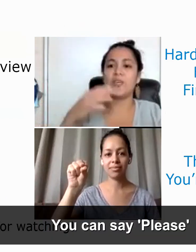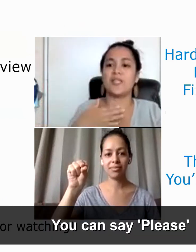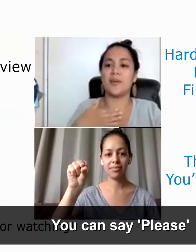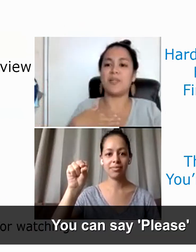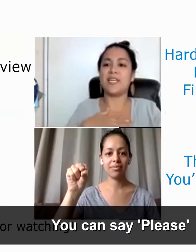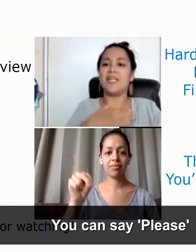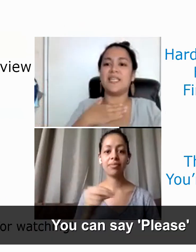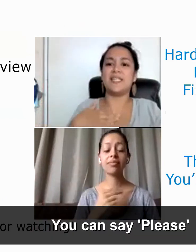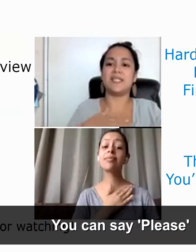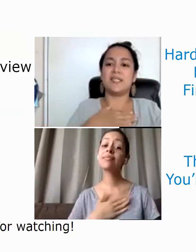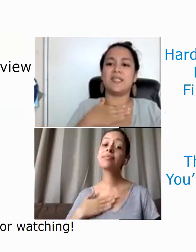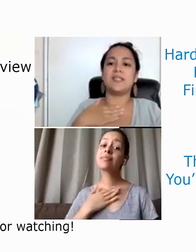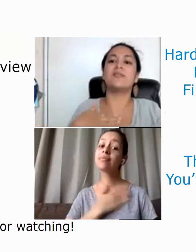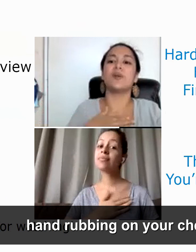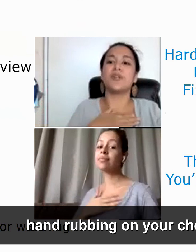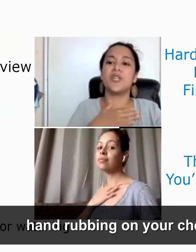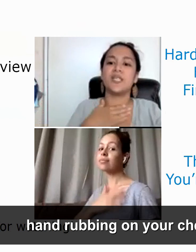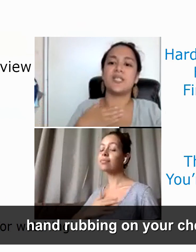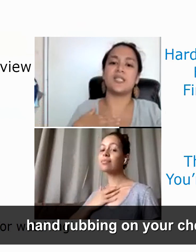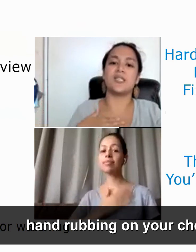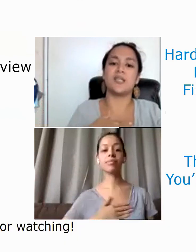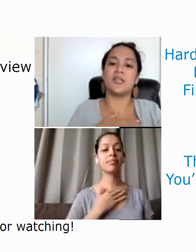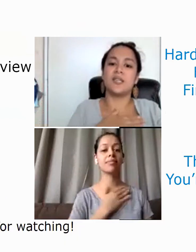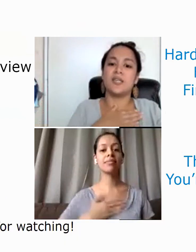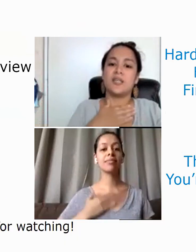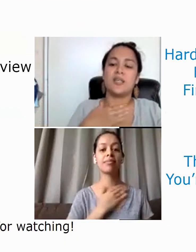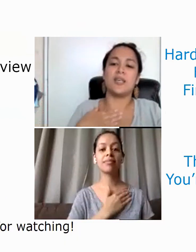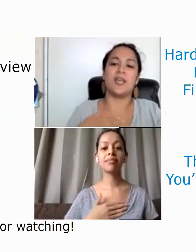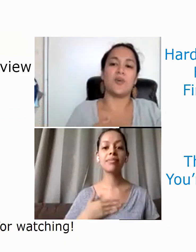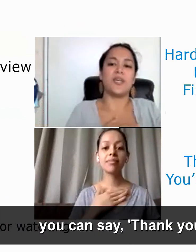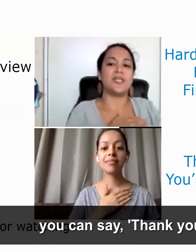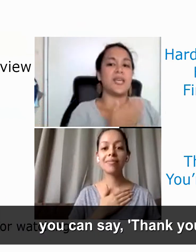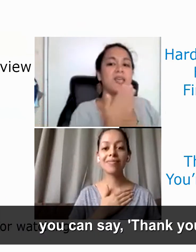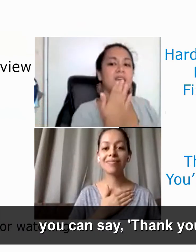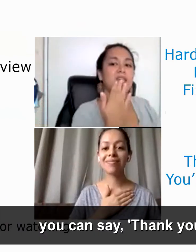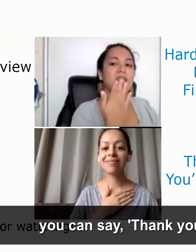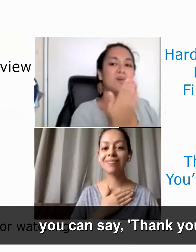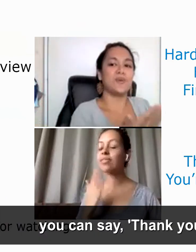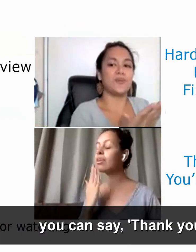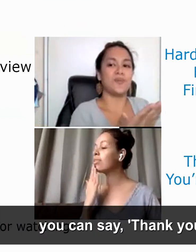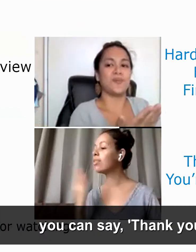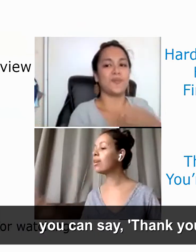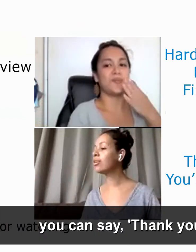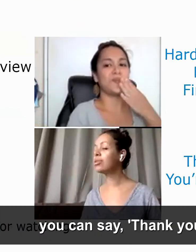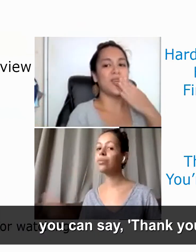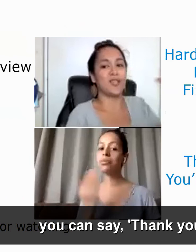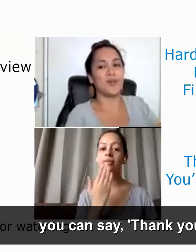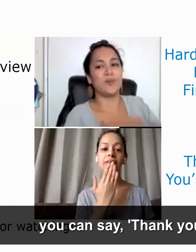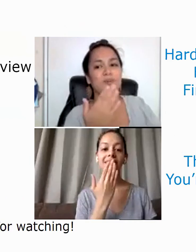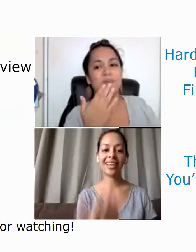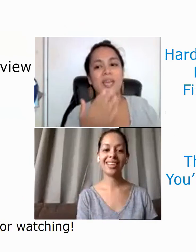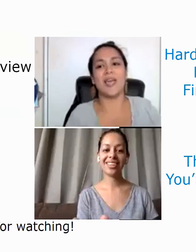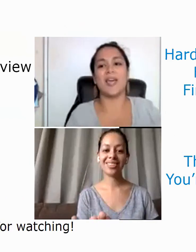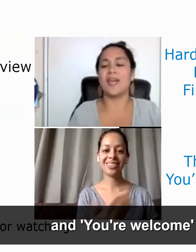You can say please. Rub your chest. And you can say thank you. Thank